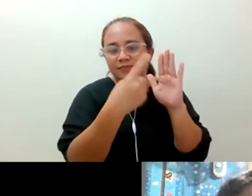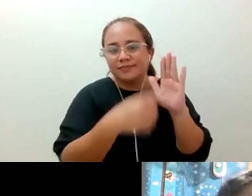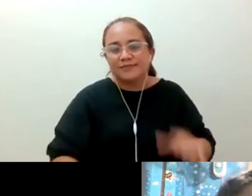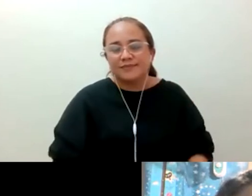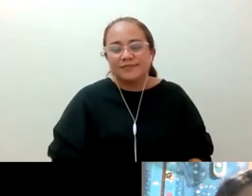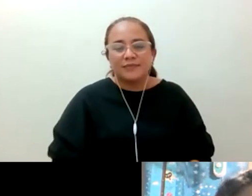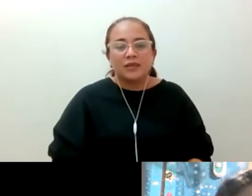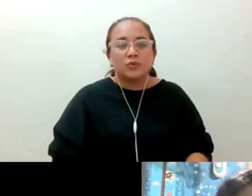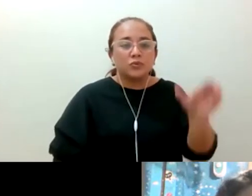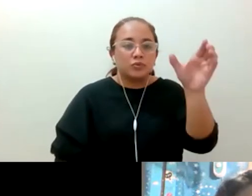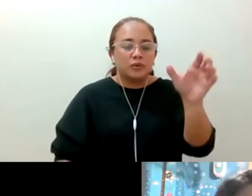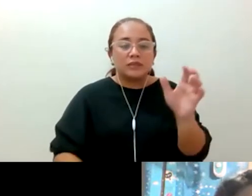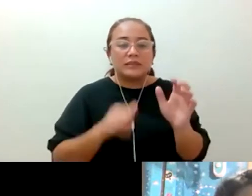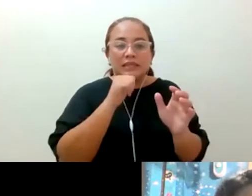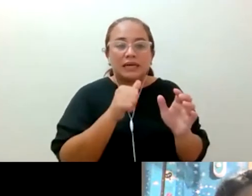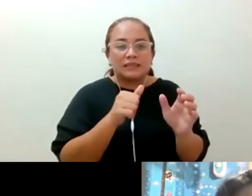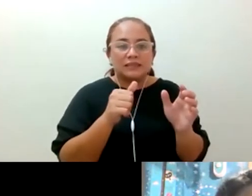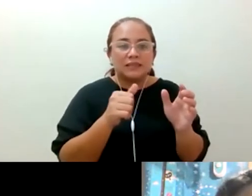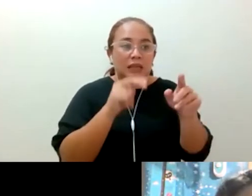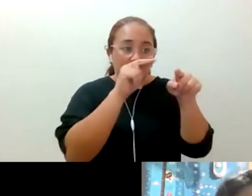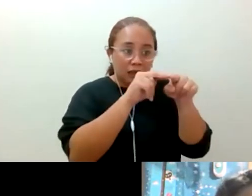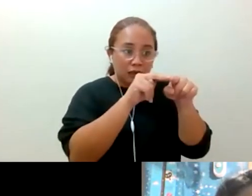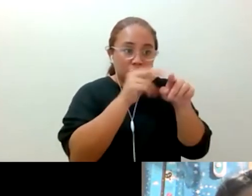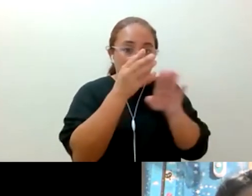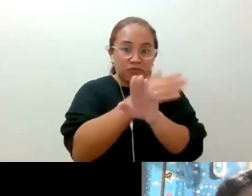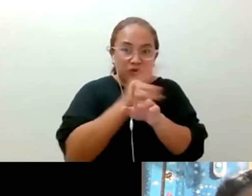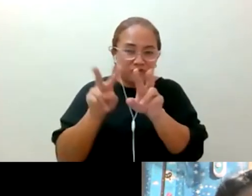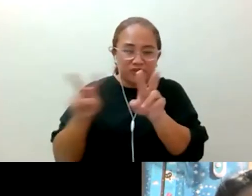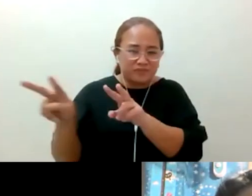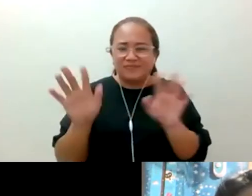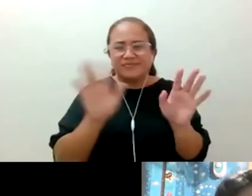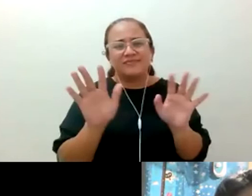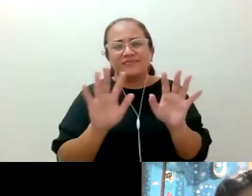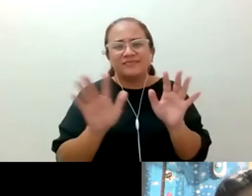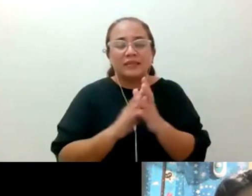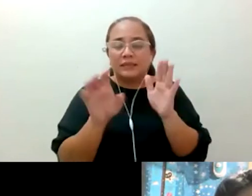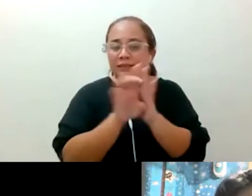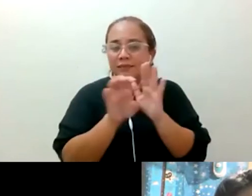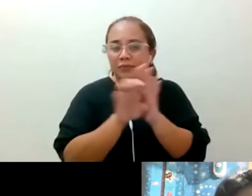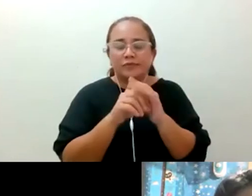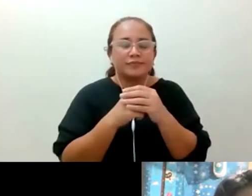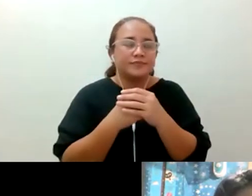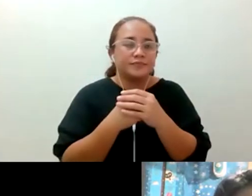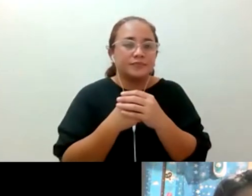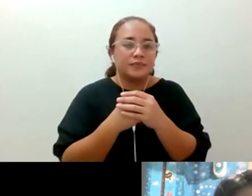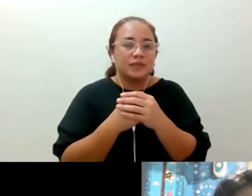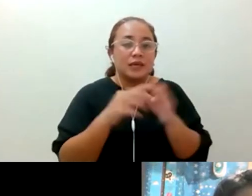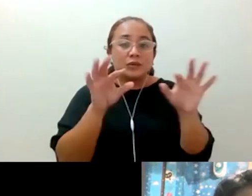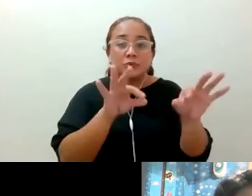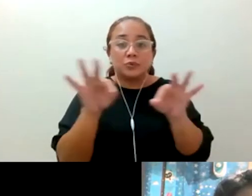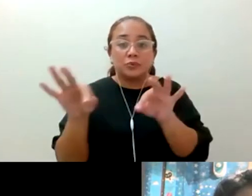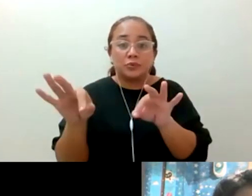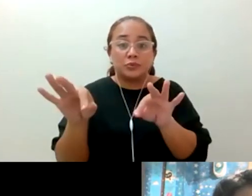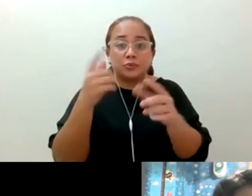So we're not putting nouns before verbs. For example, in Ho Chi Minh City